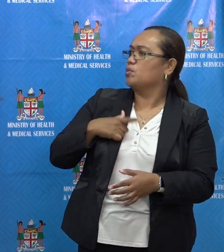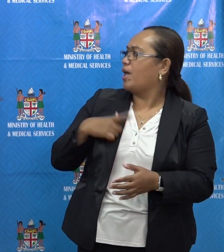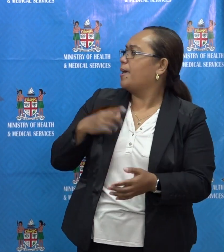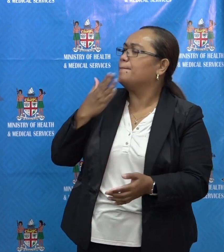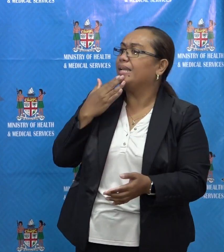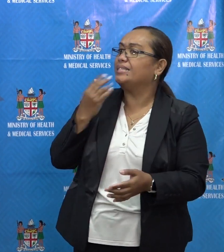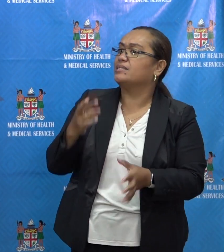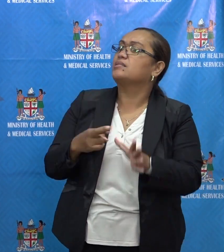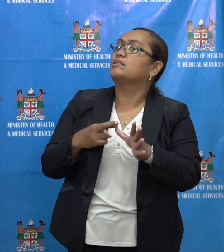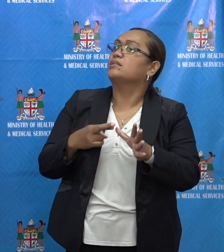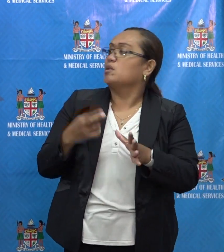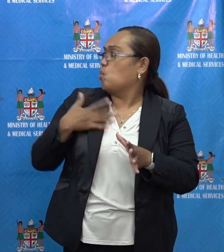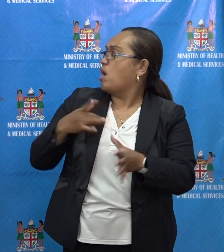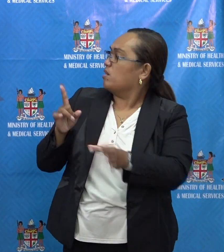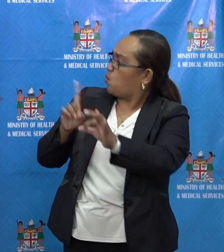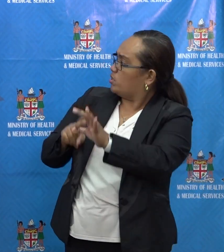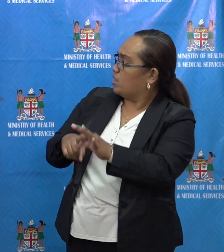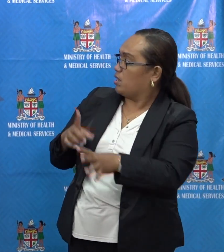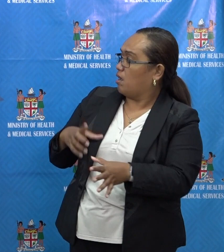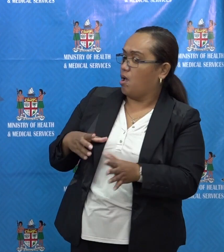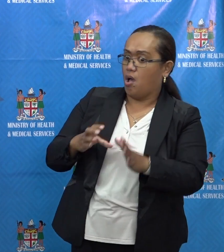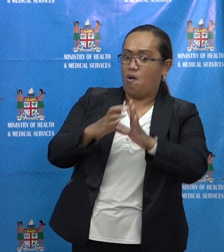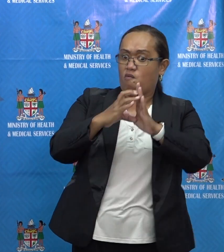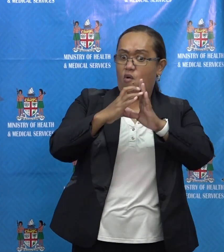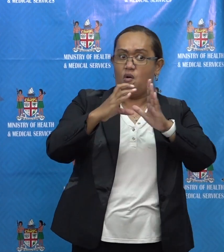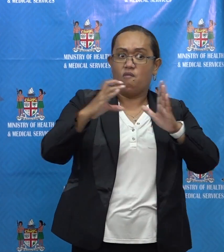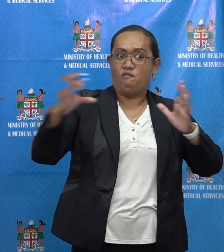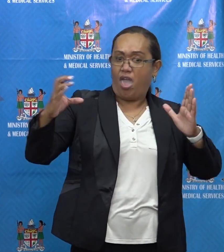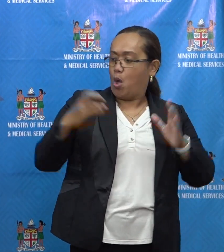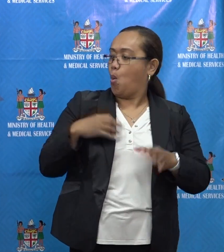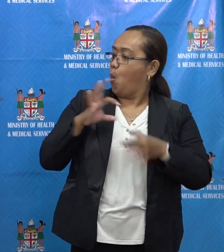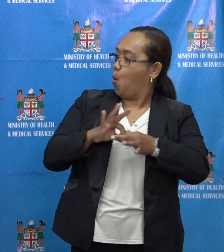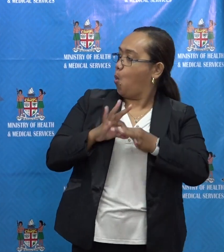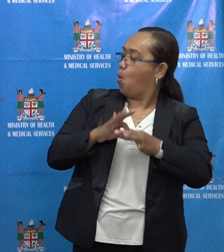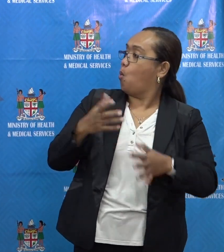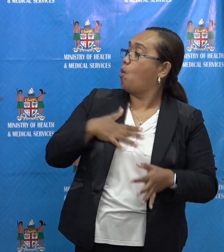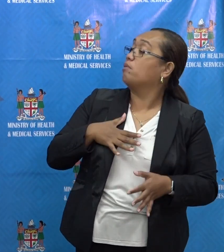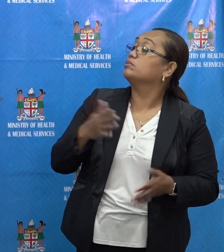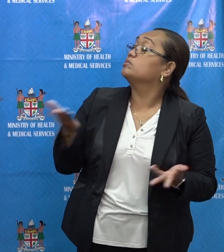your response to that because you clearly mentioned that it is a requirement now.